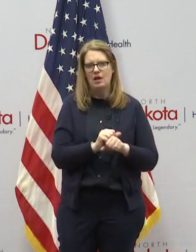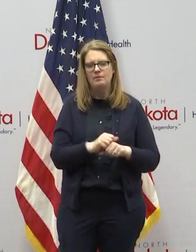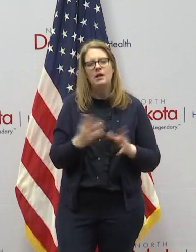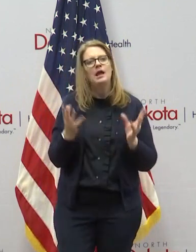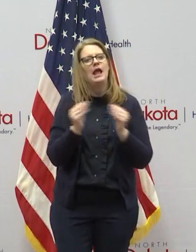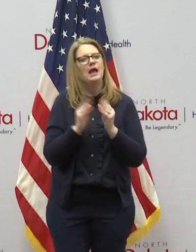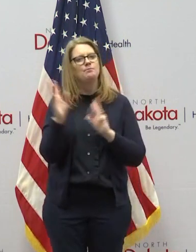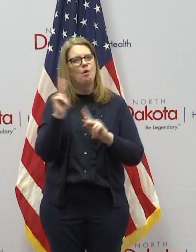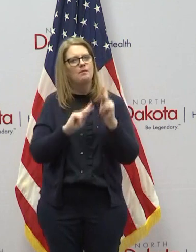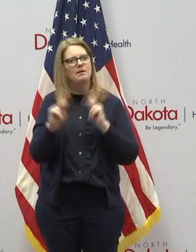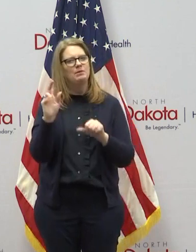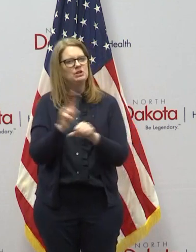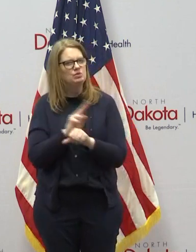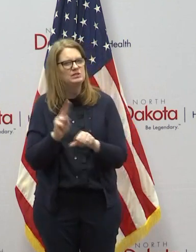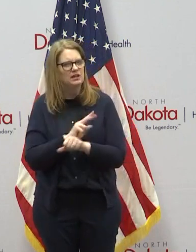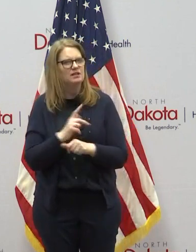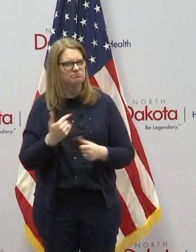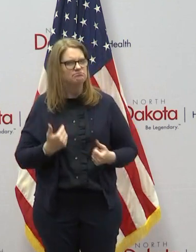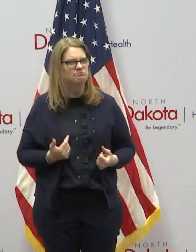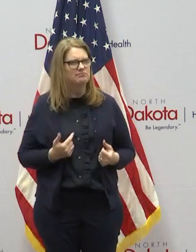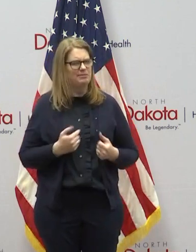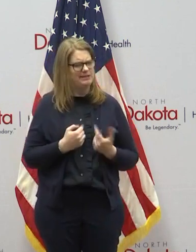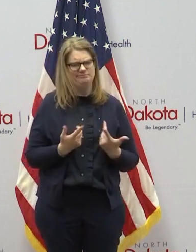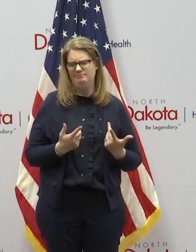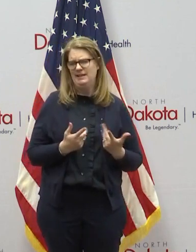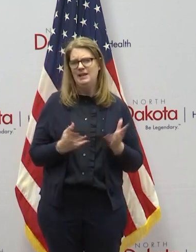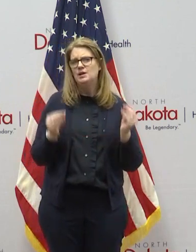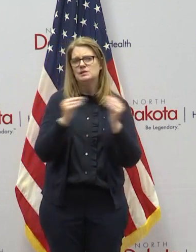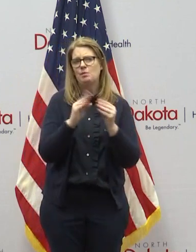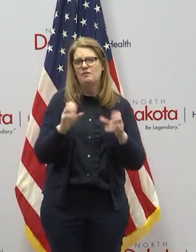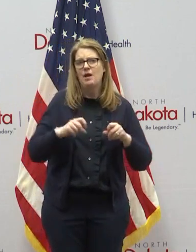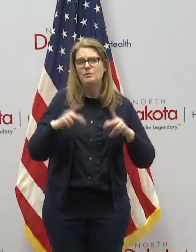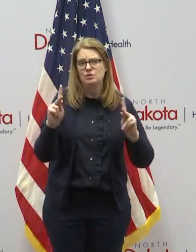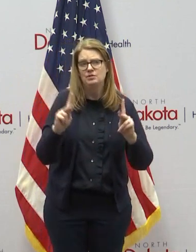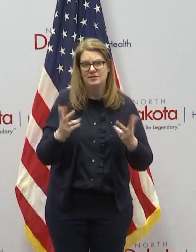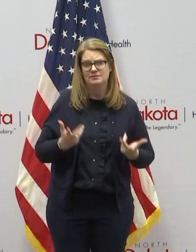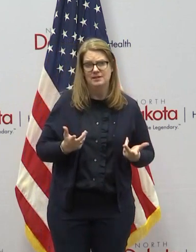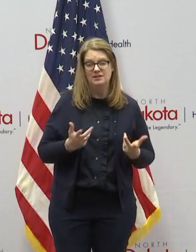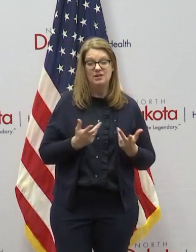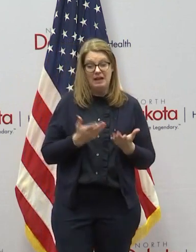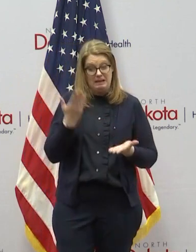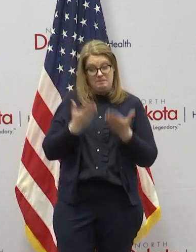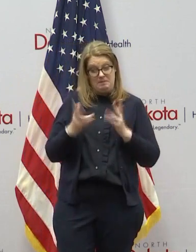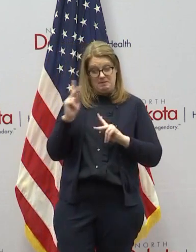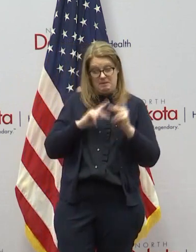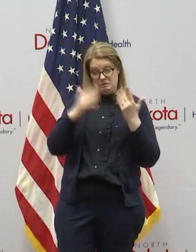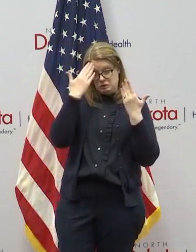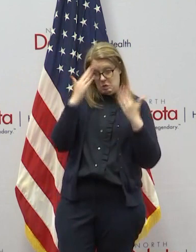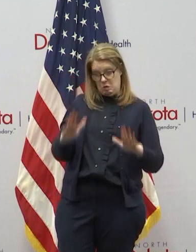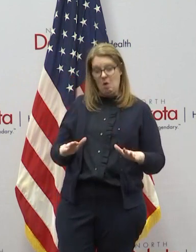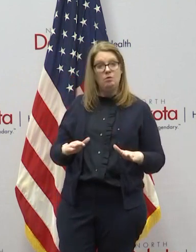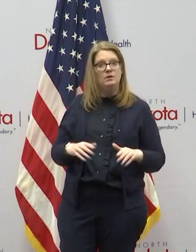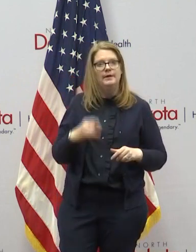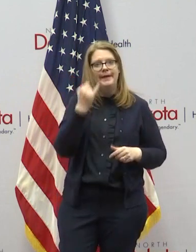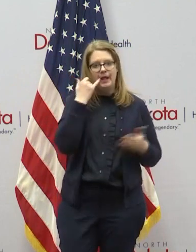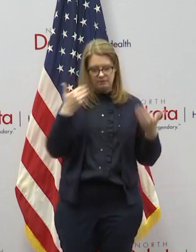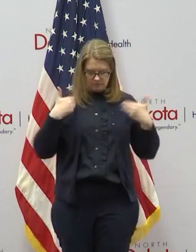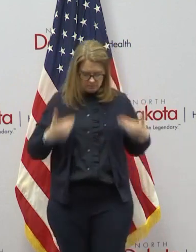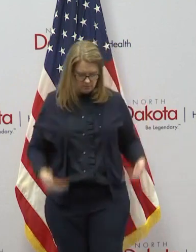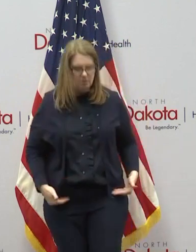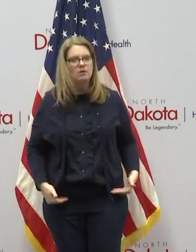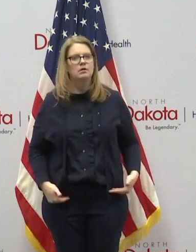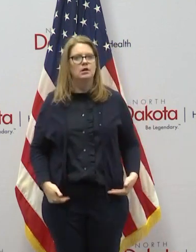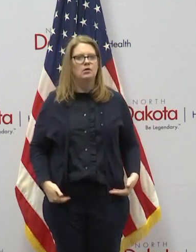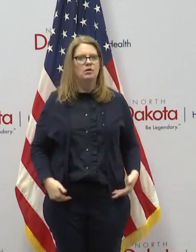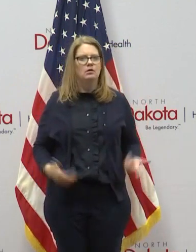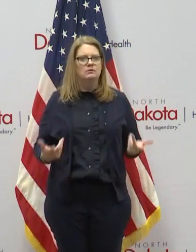to save your life, your loved ones, others around you, and maybe strangers you haven't even met, because if you're asymptomatic and then find out one